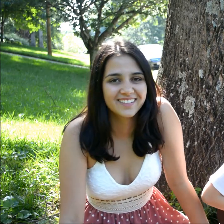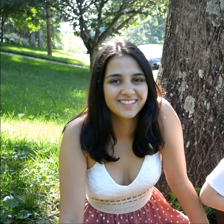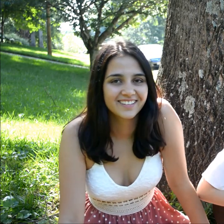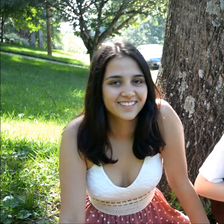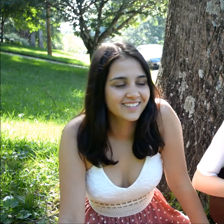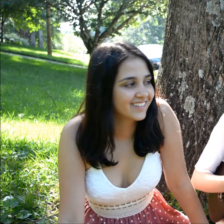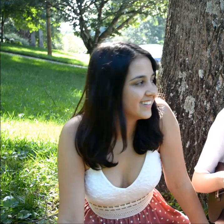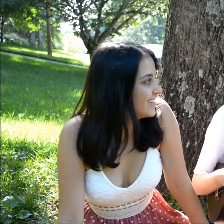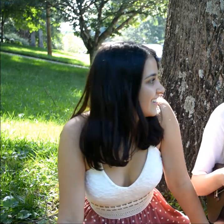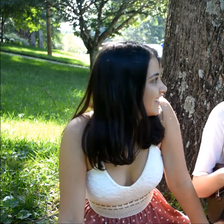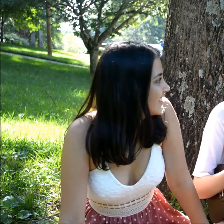What was that conversation?